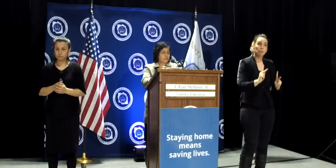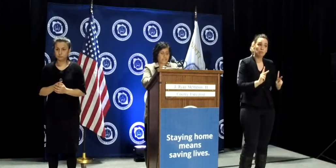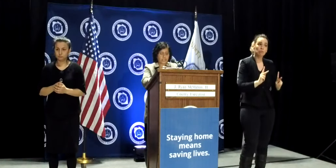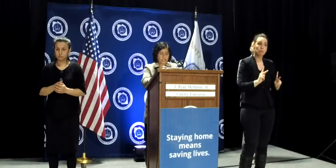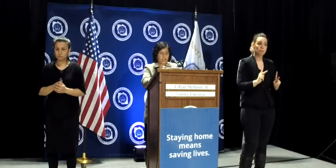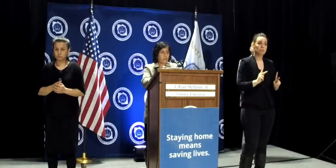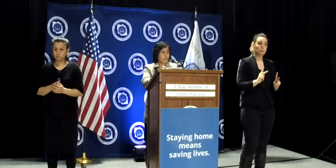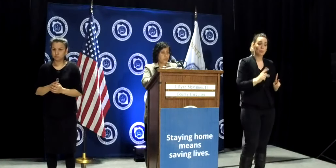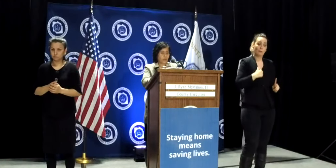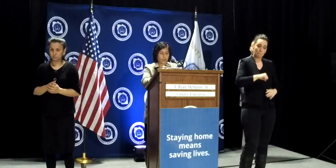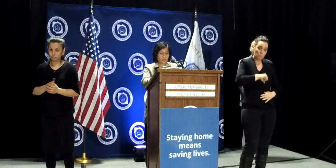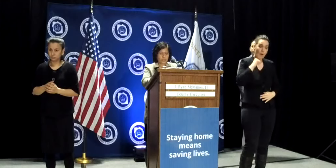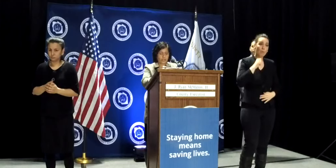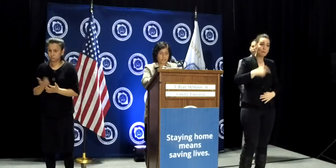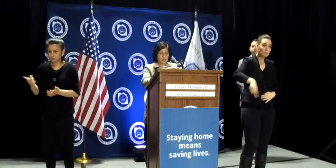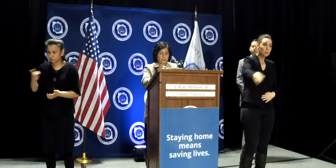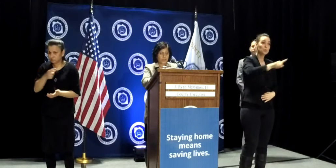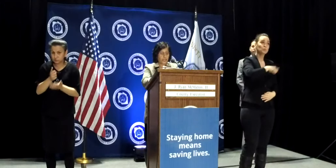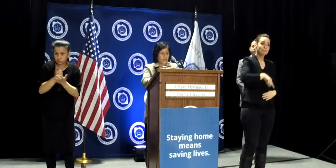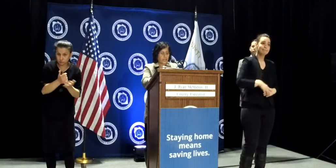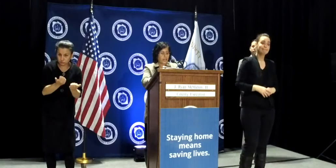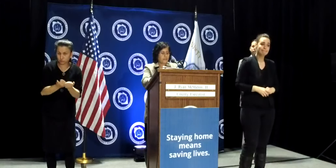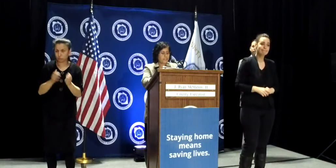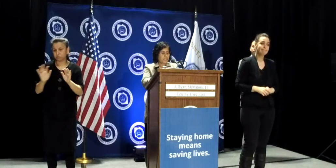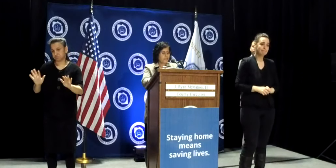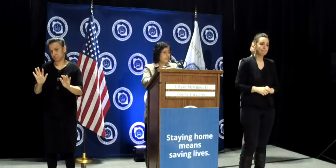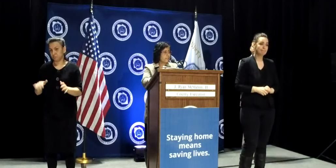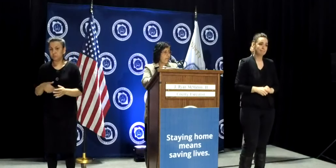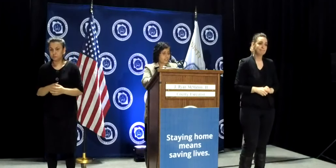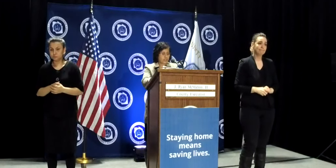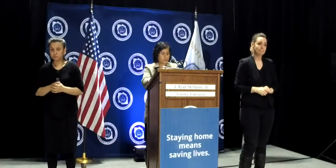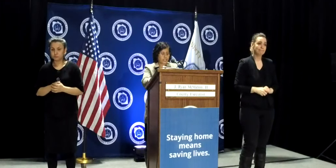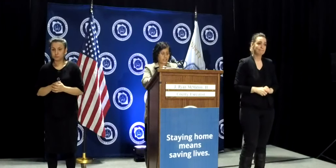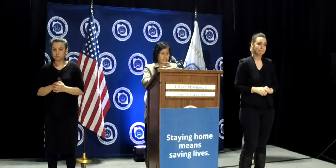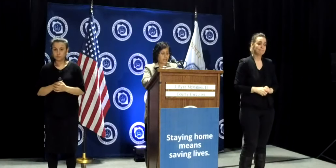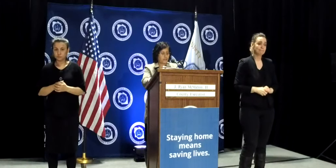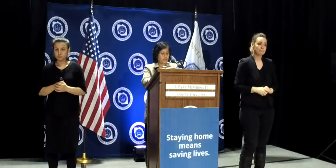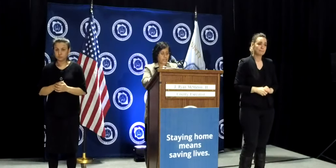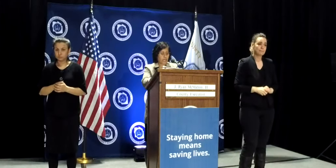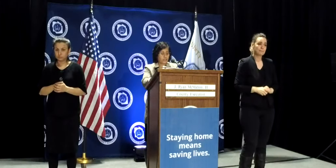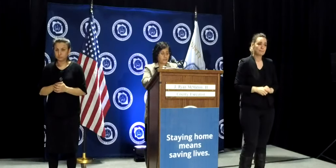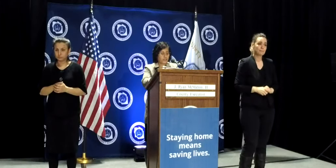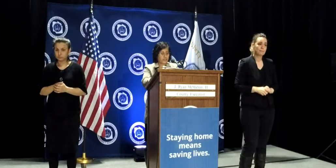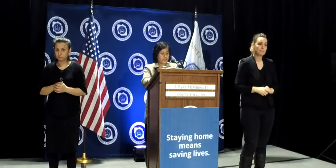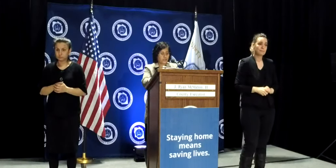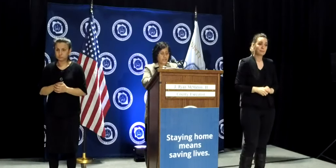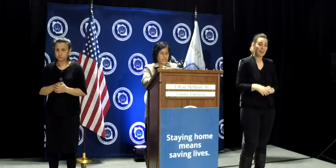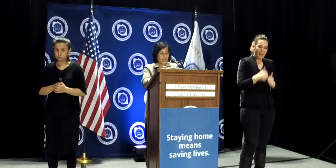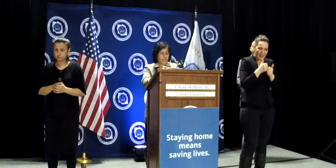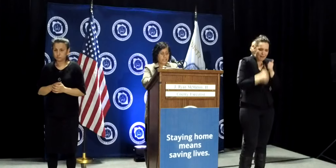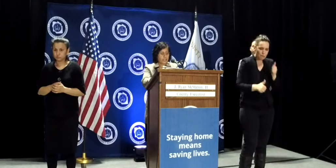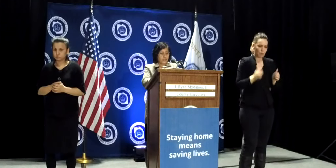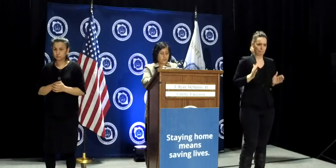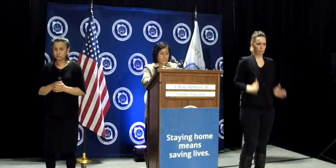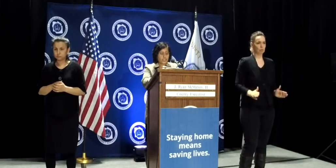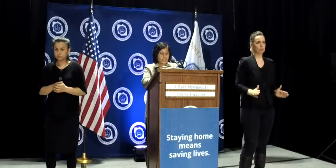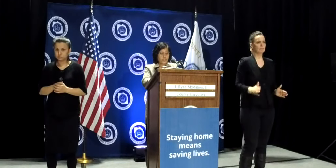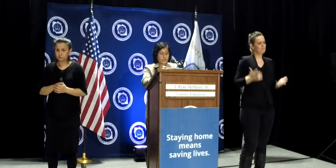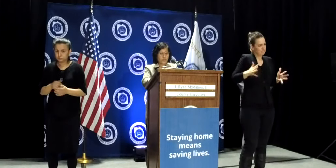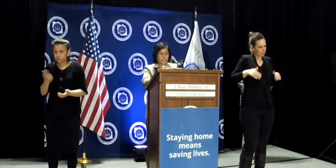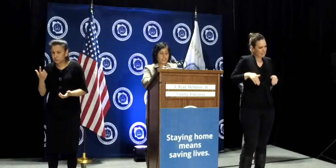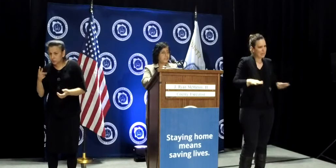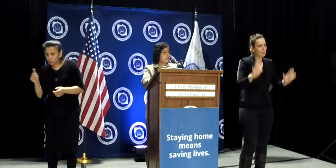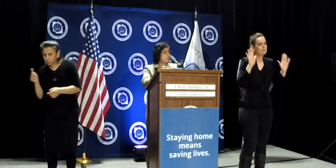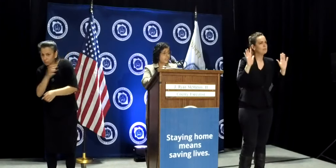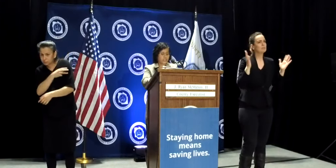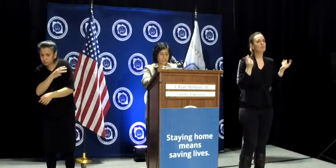is unprecedented time, you all will agree. Every selfless action protects health of others, and we continue